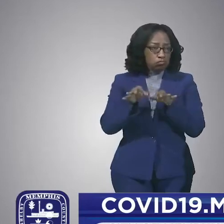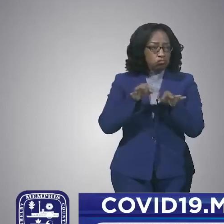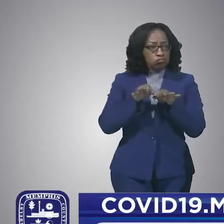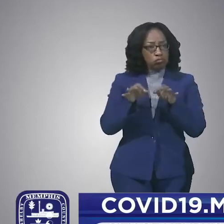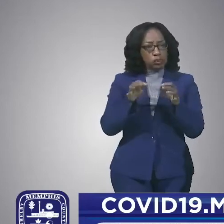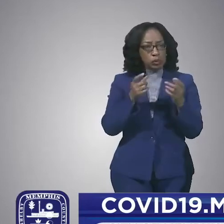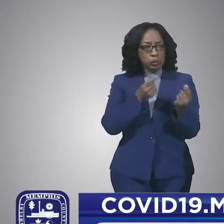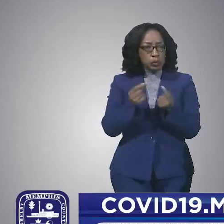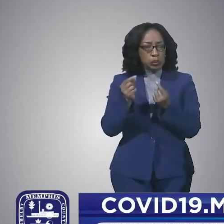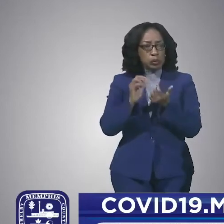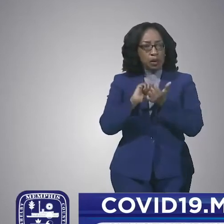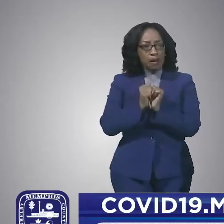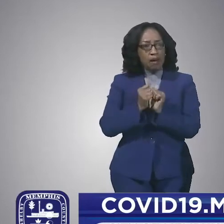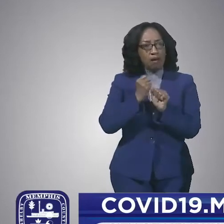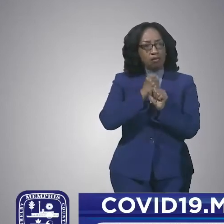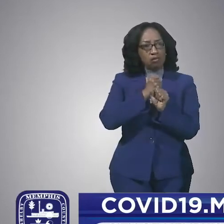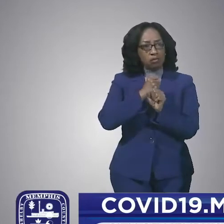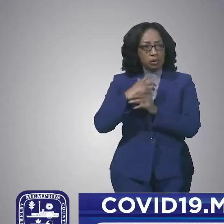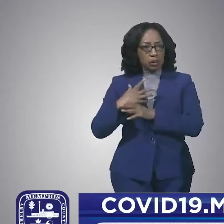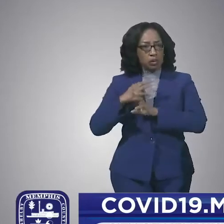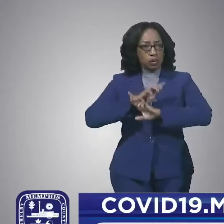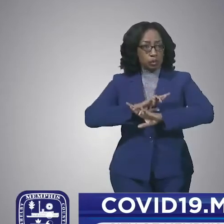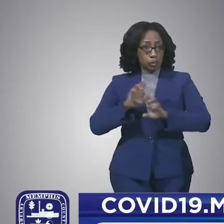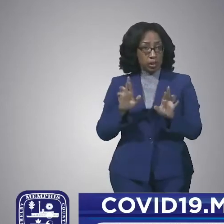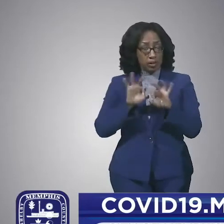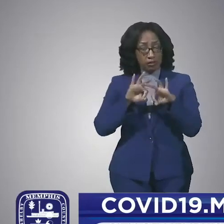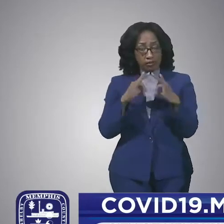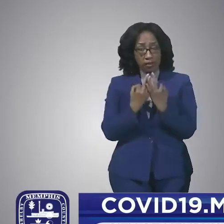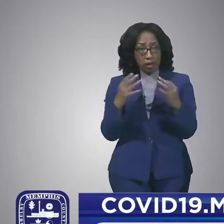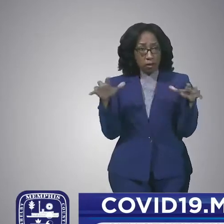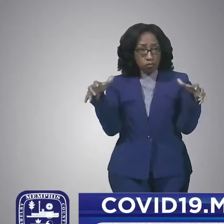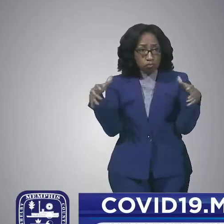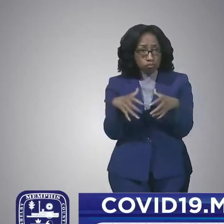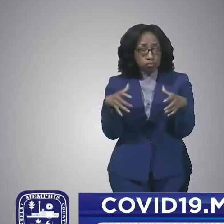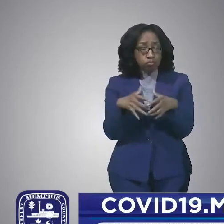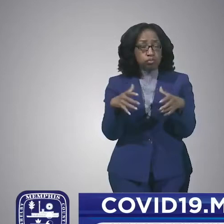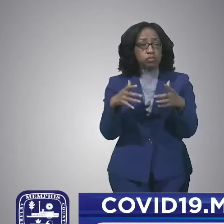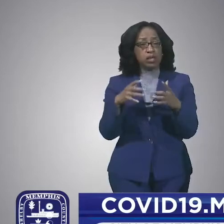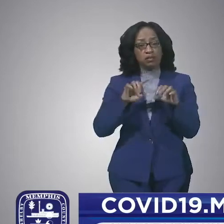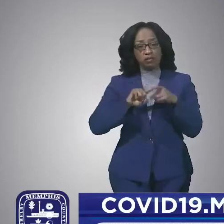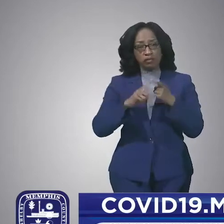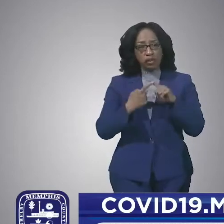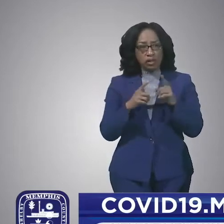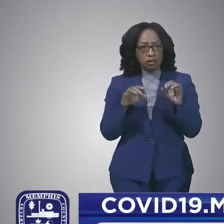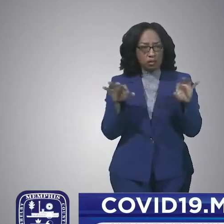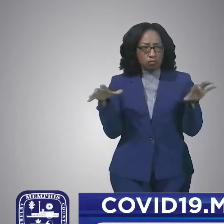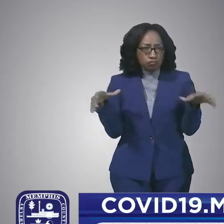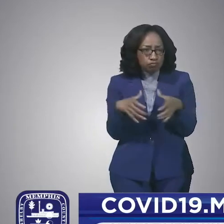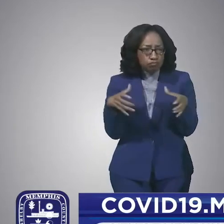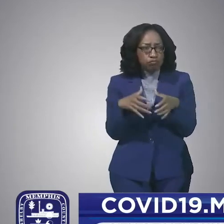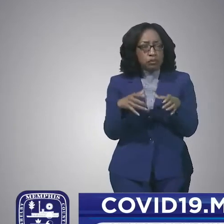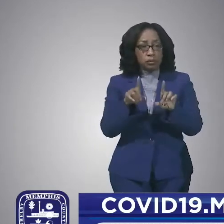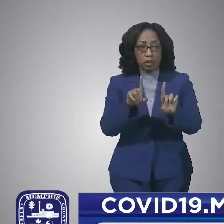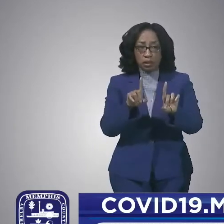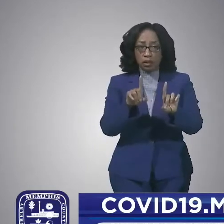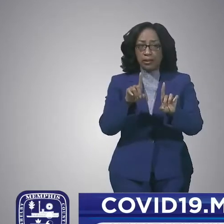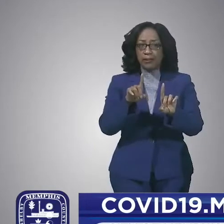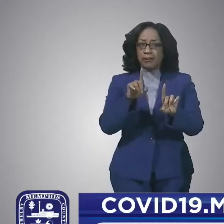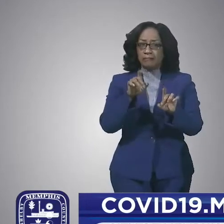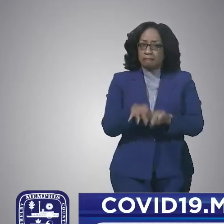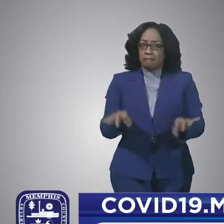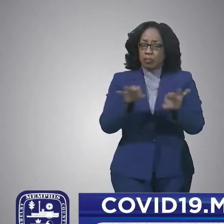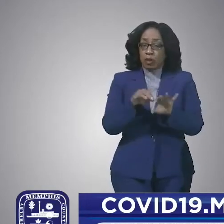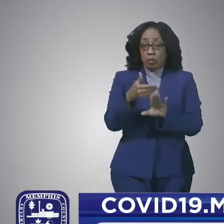you can use to get prepared for when your families come together and friends. But I'd like you to start thinking about this. Know your